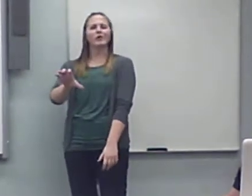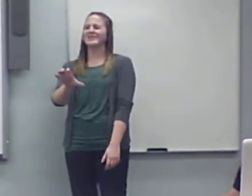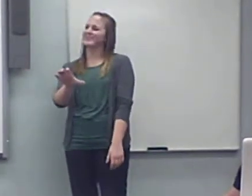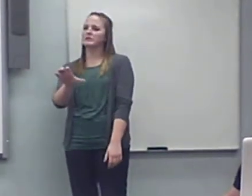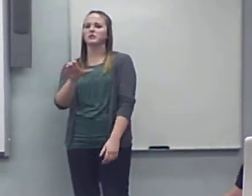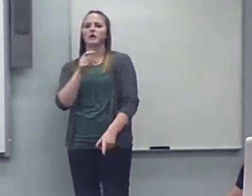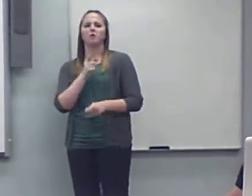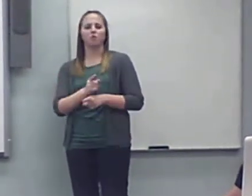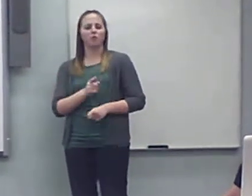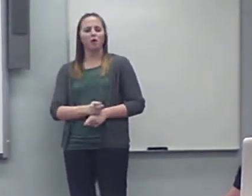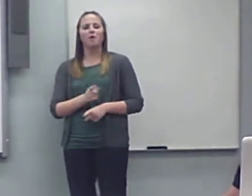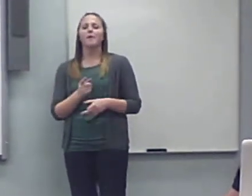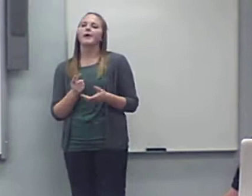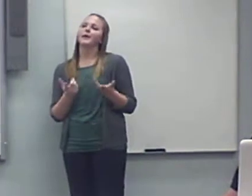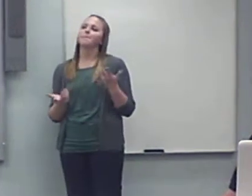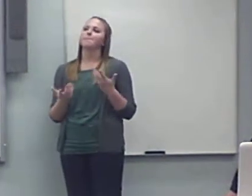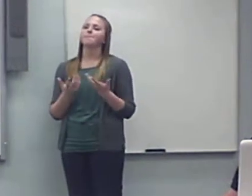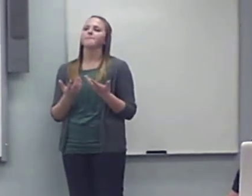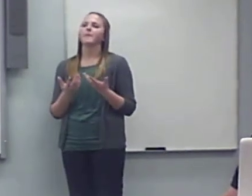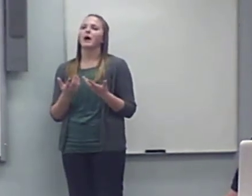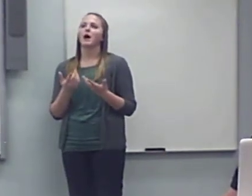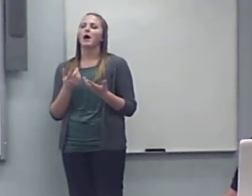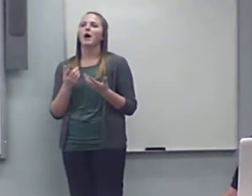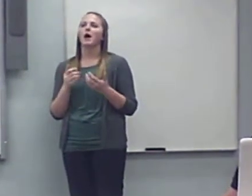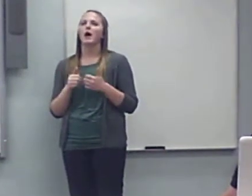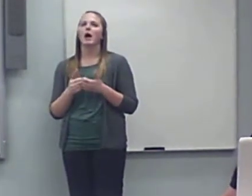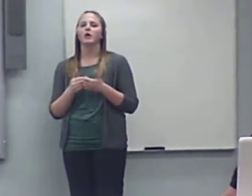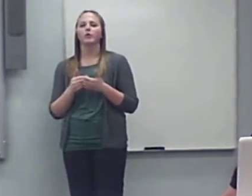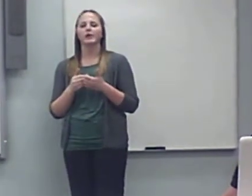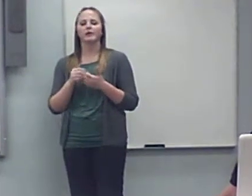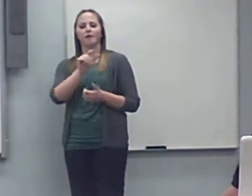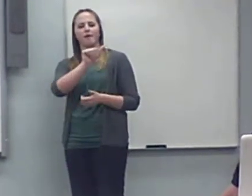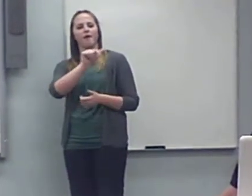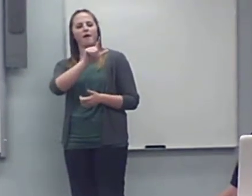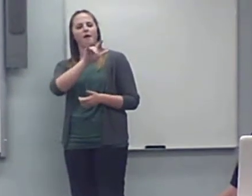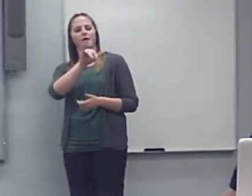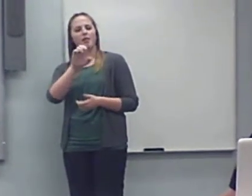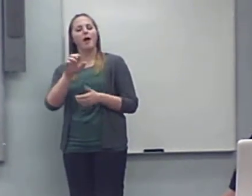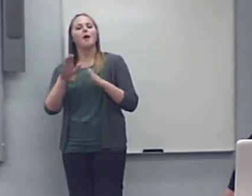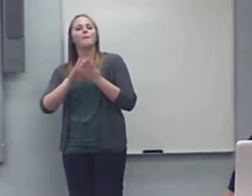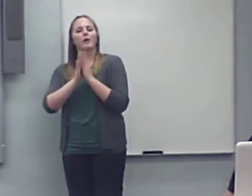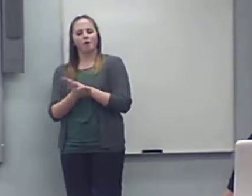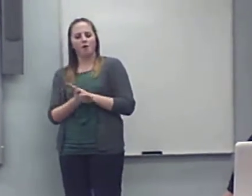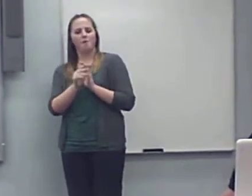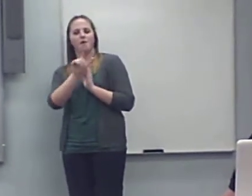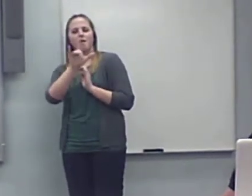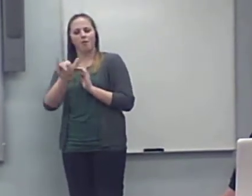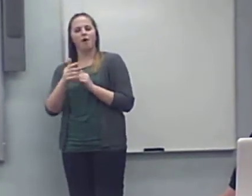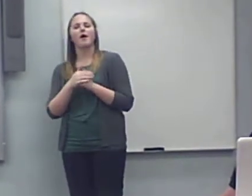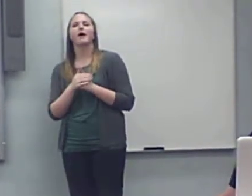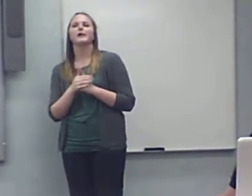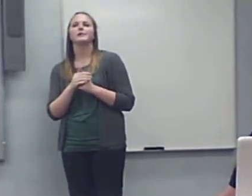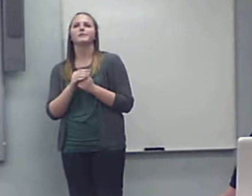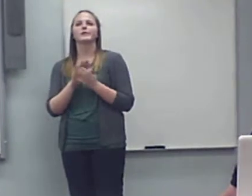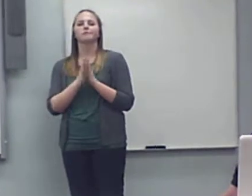give and walk by as an ally with our deaf friends to give them the access that they need to their